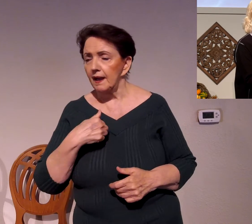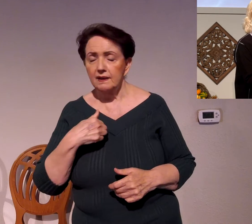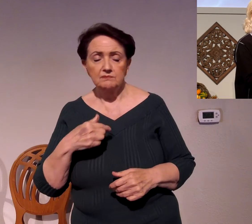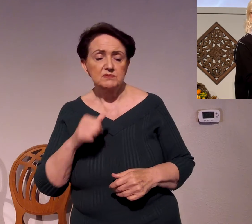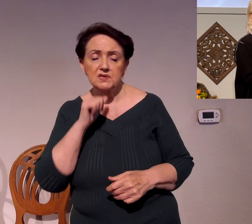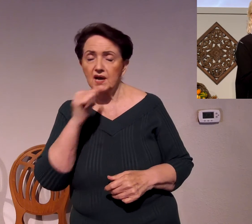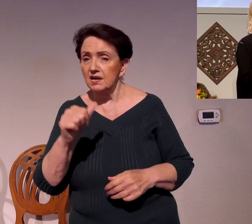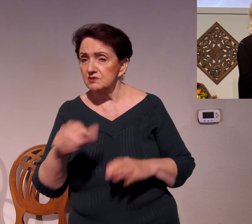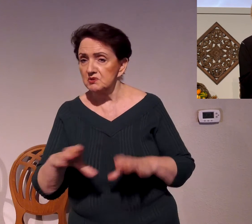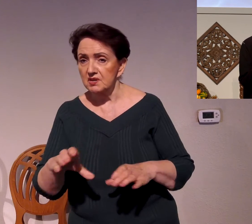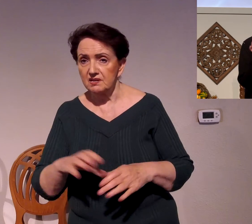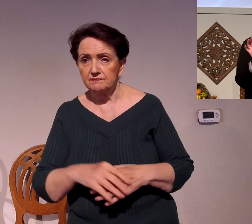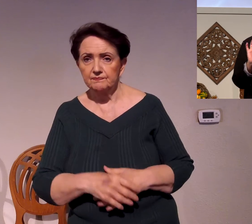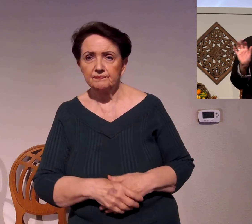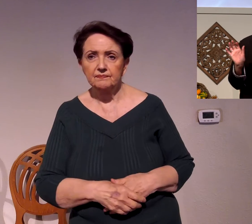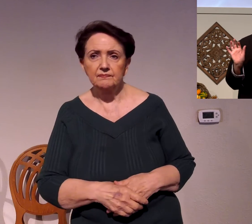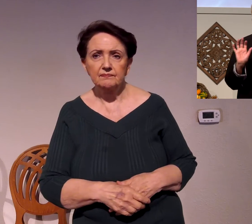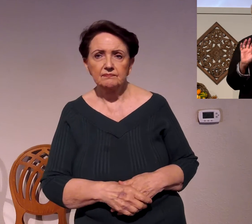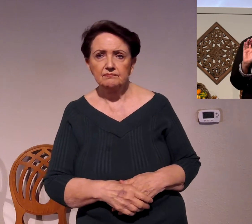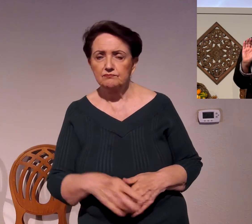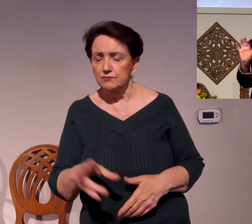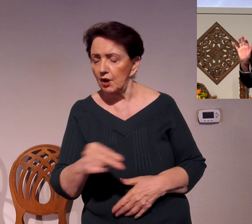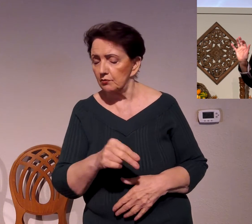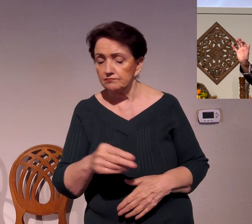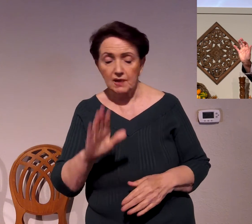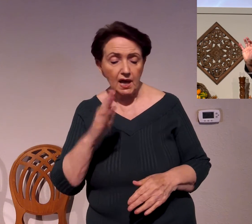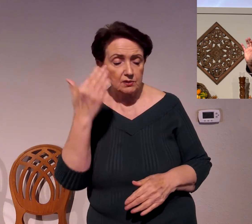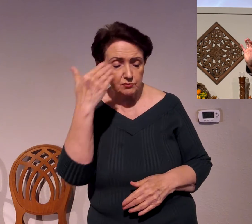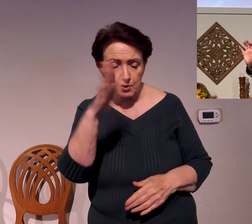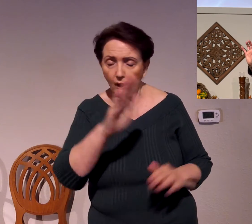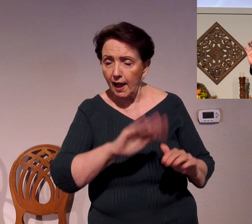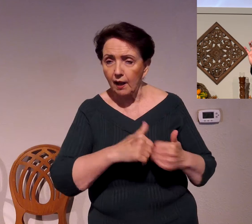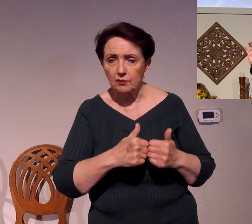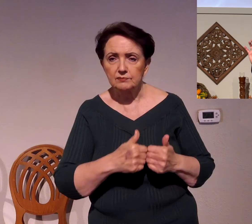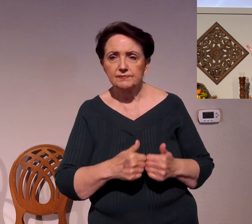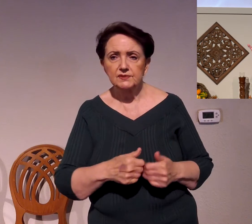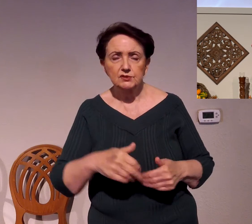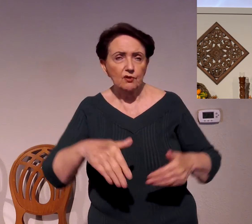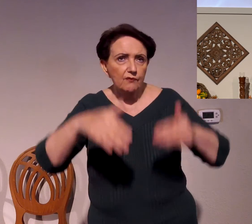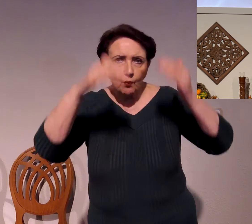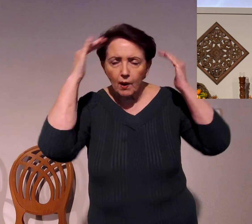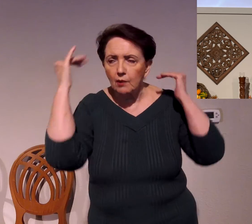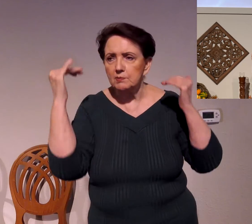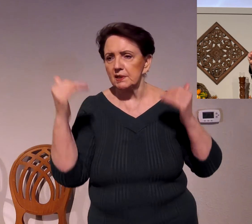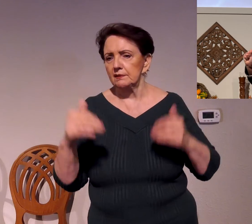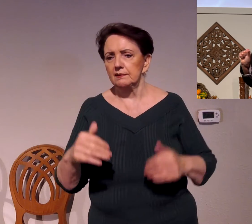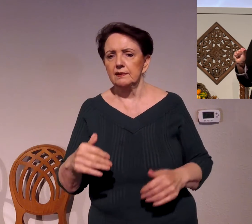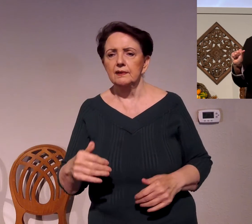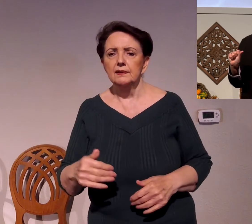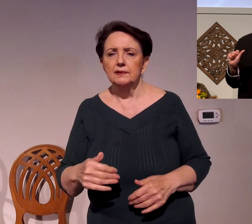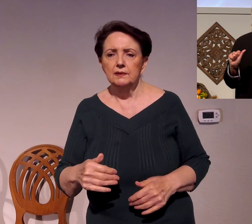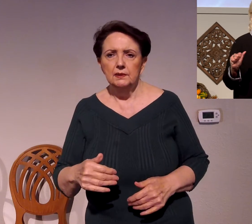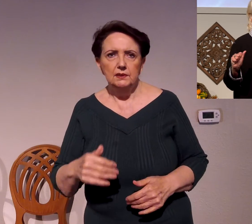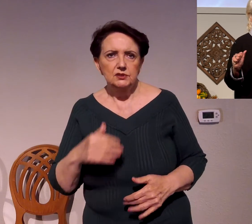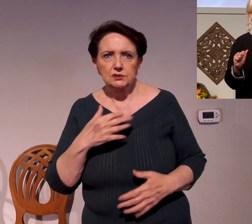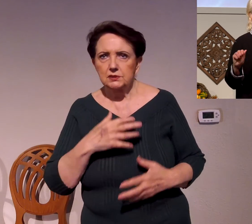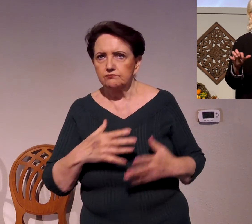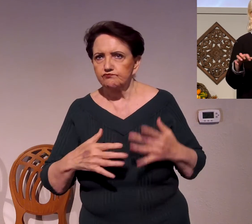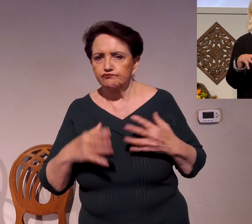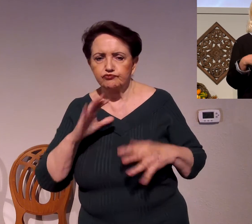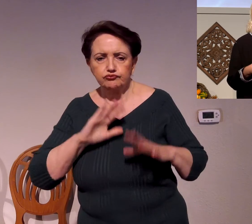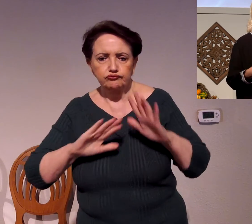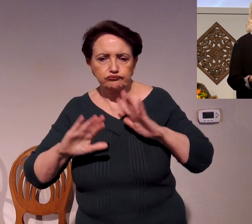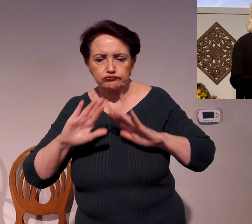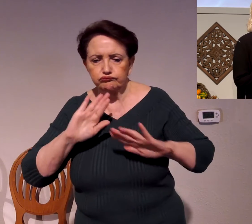it. I don't know how to do it. That is just overwhelming to me. I got hugely anxious. Actually, I